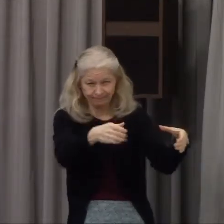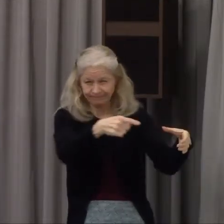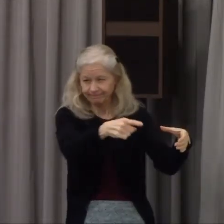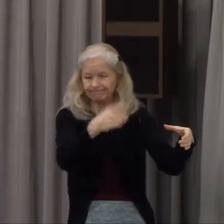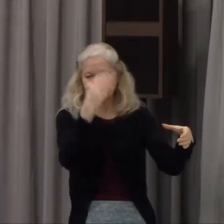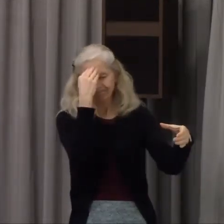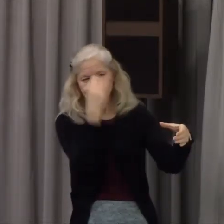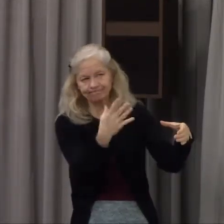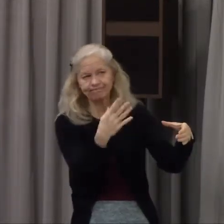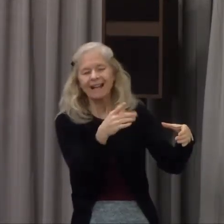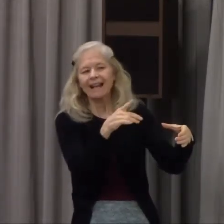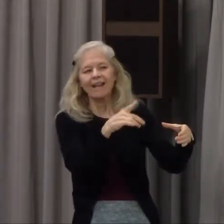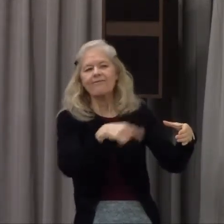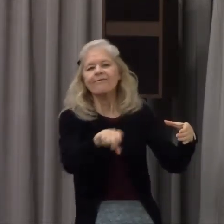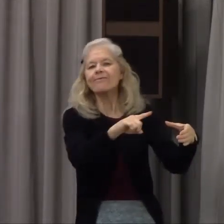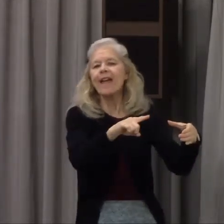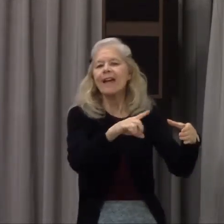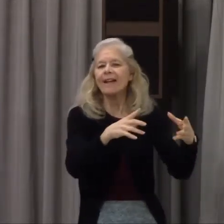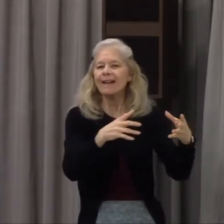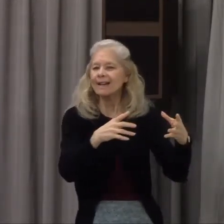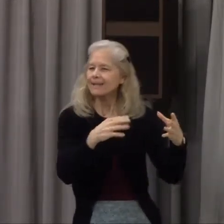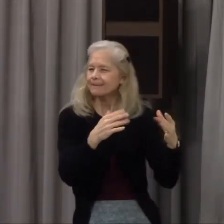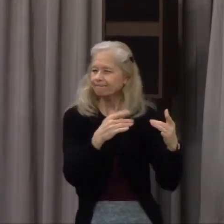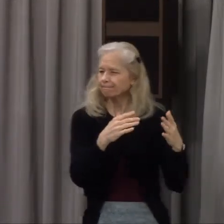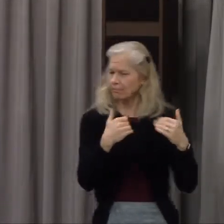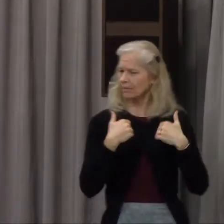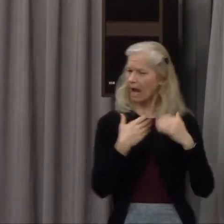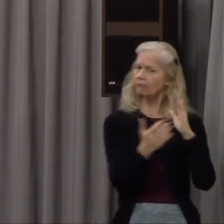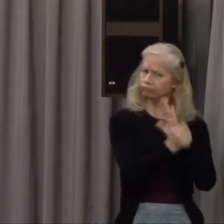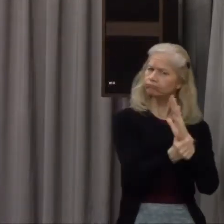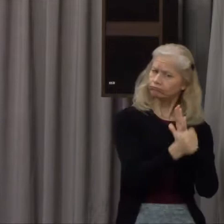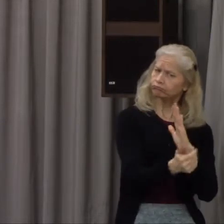And Paul wrote about preaching there, which was a gift, and preaching the word.